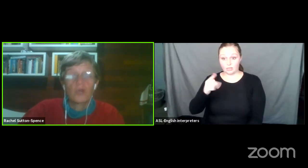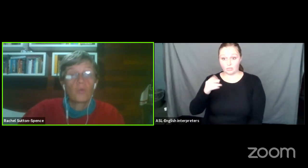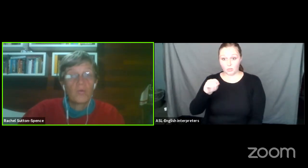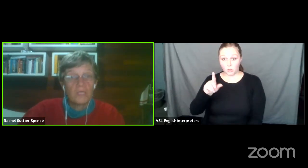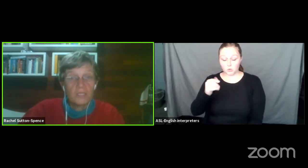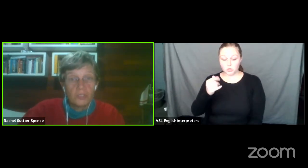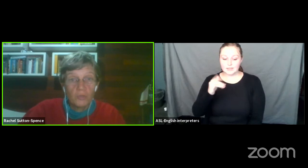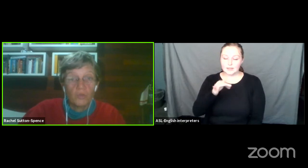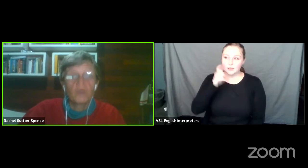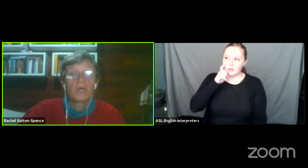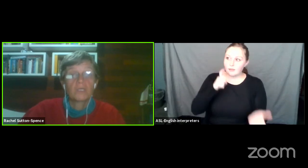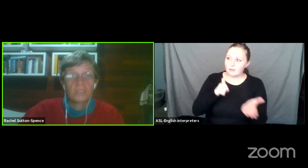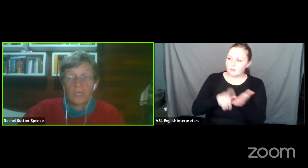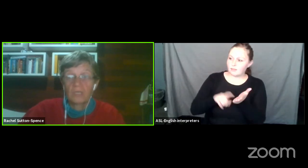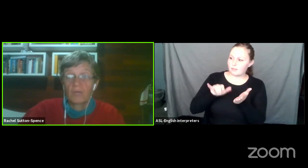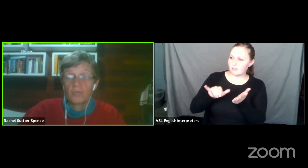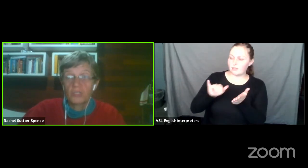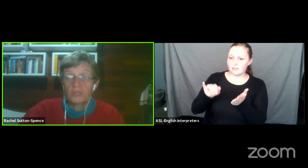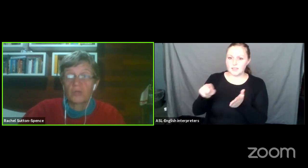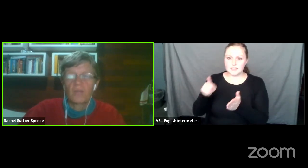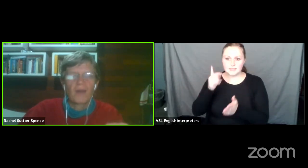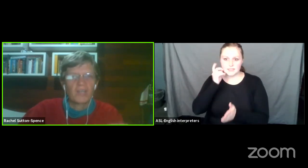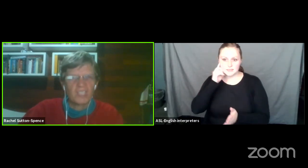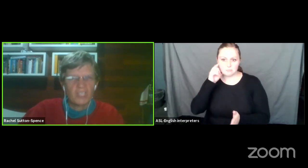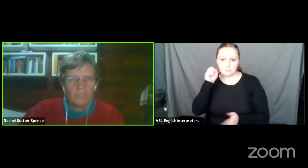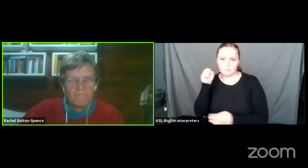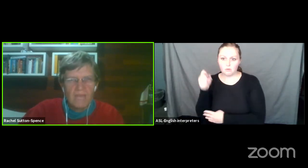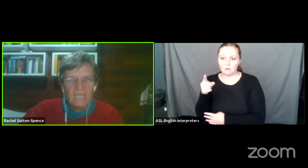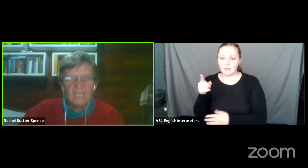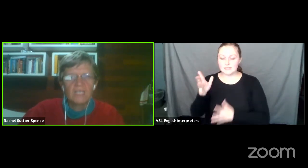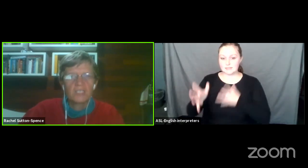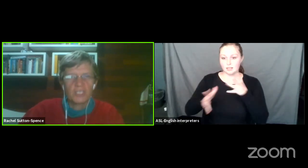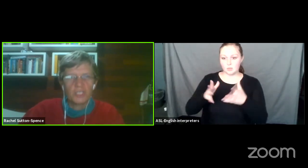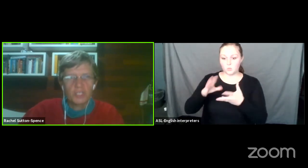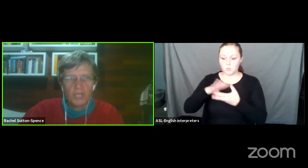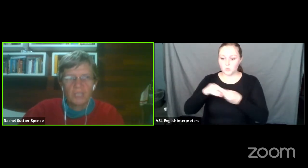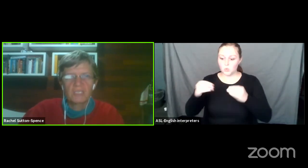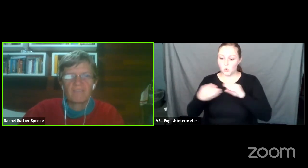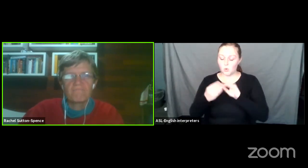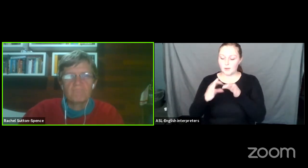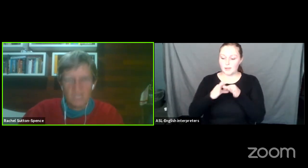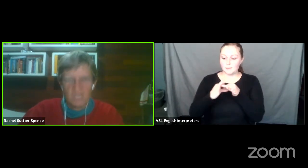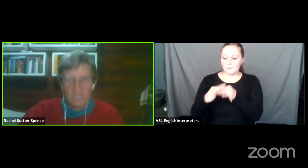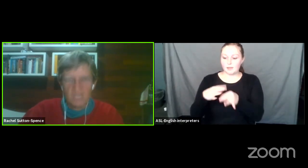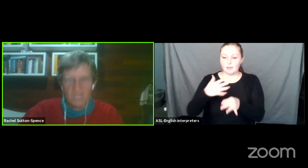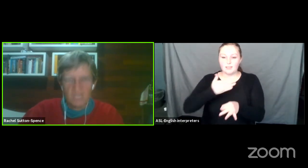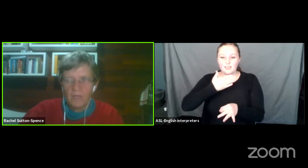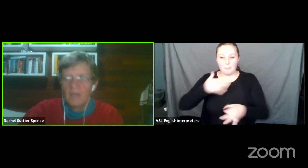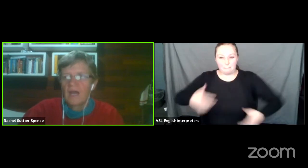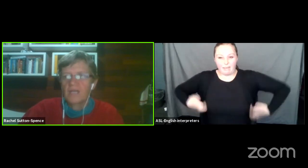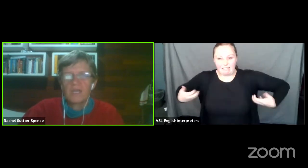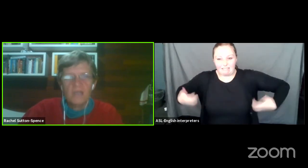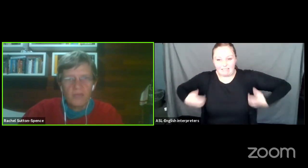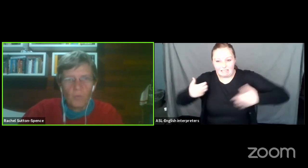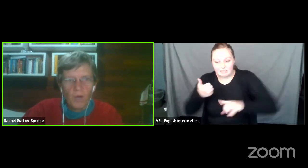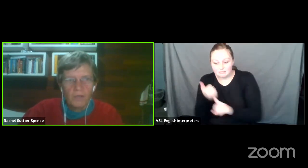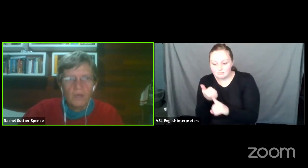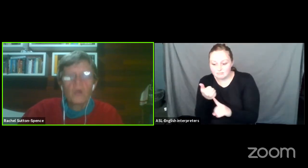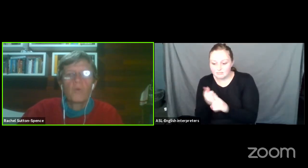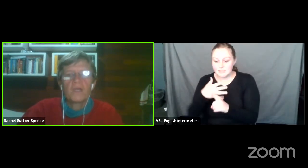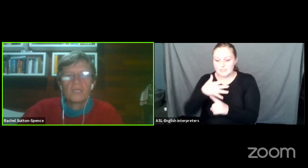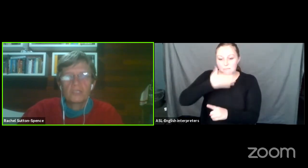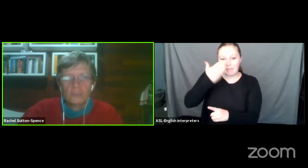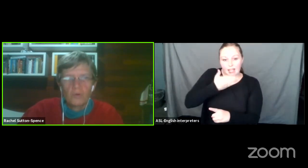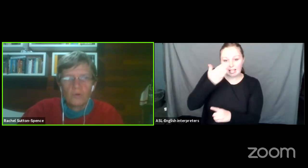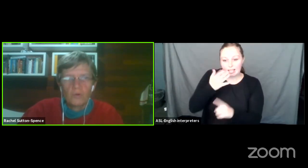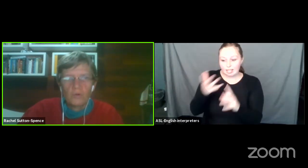notice when he saw a sign language story about a smelly, destructive monkey, and another one